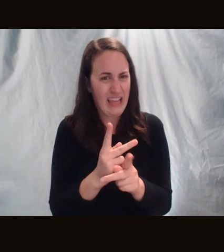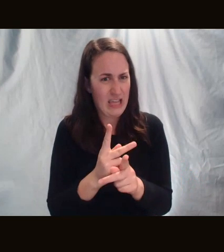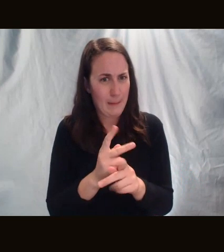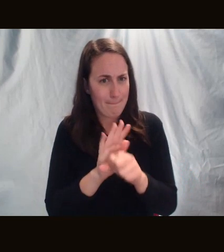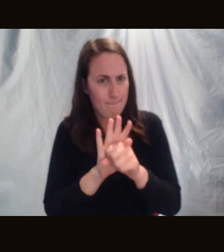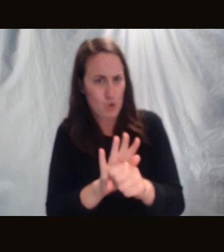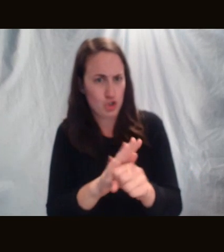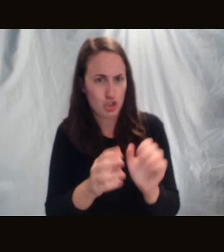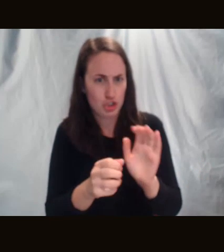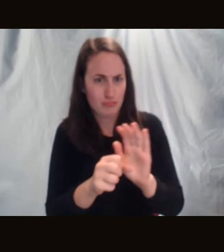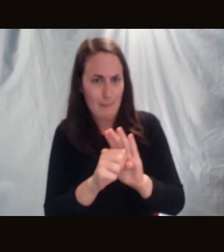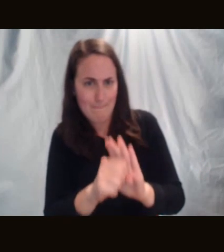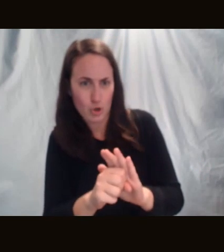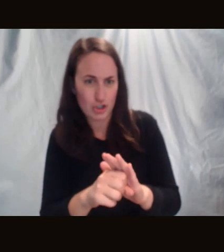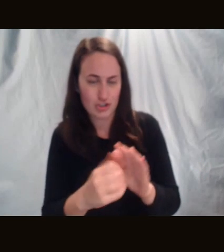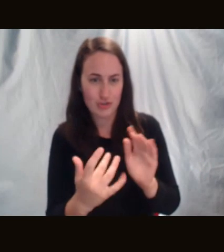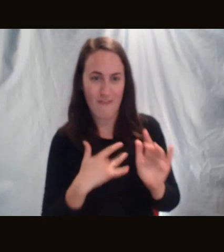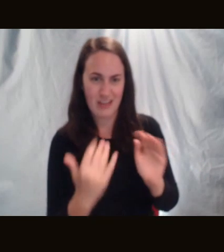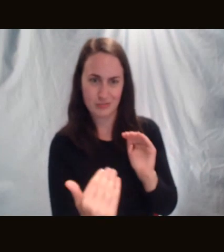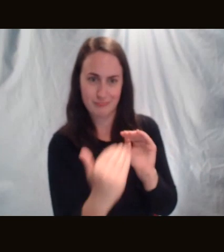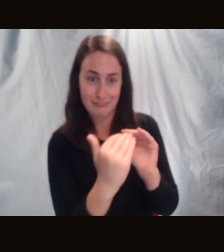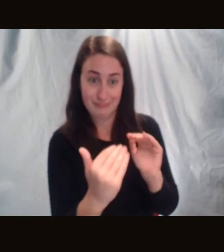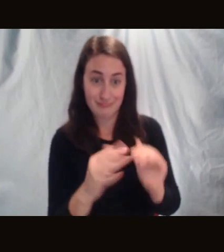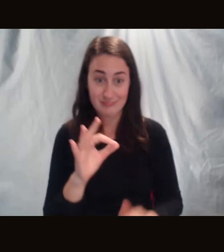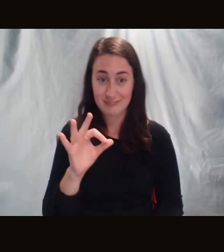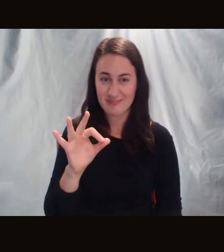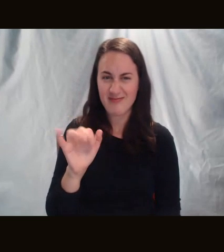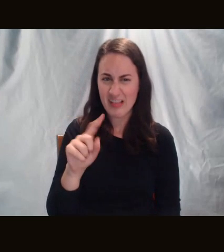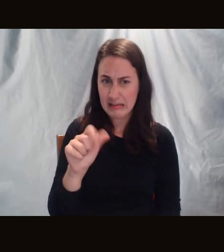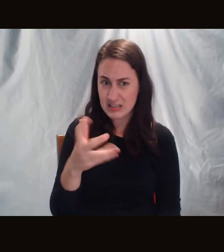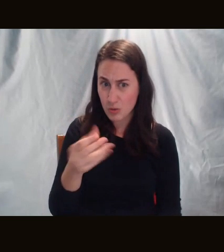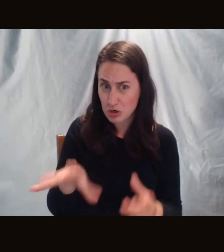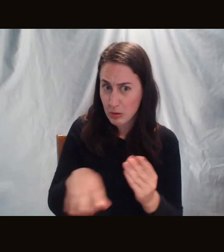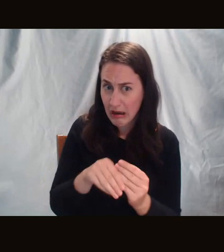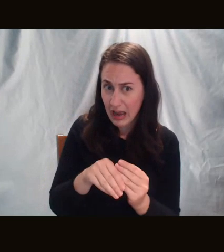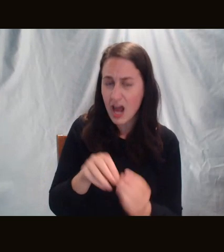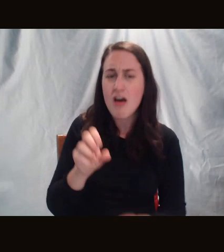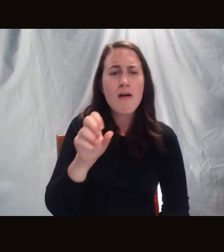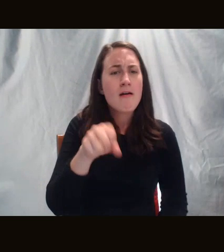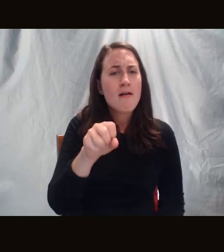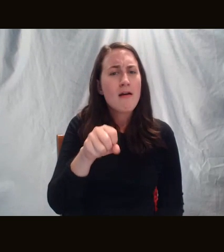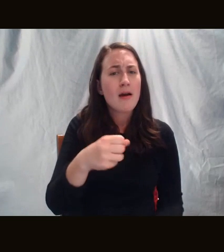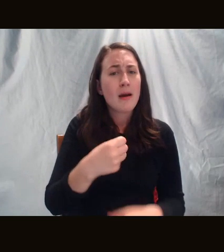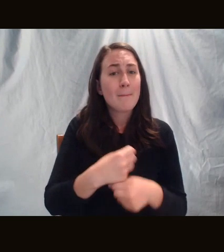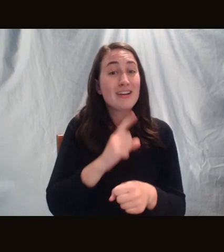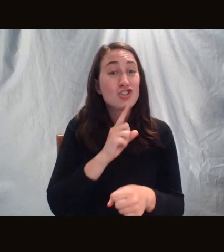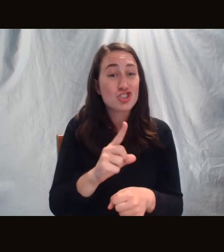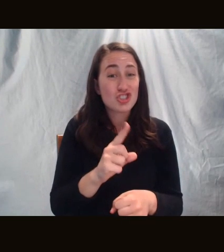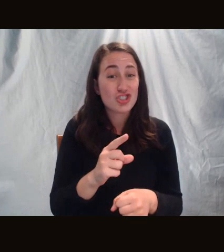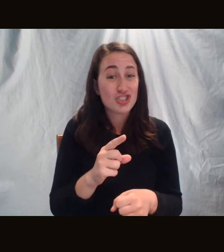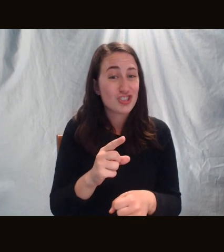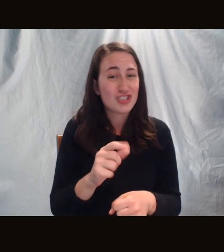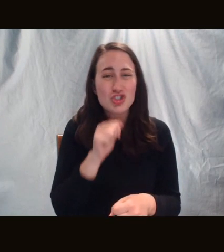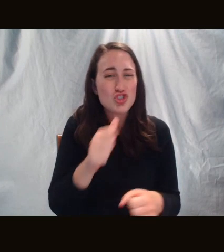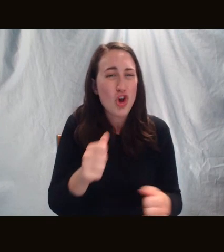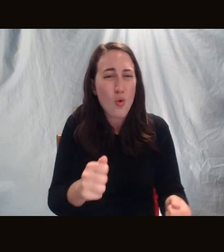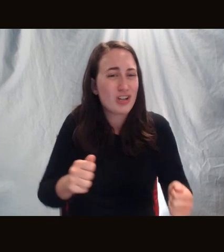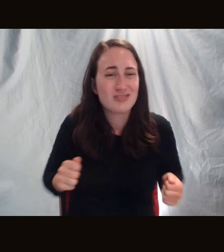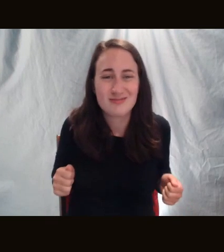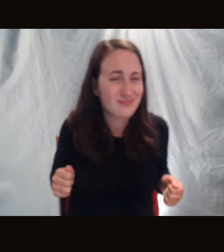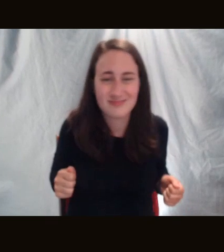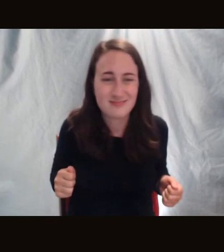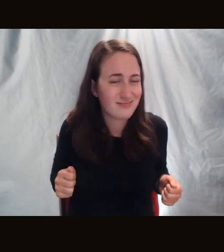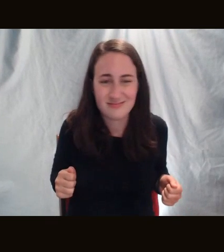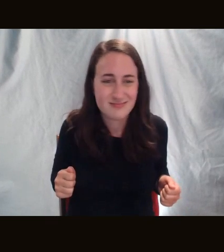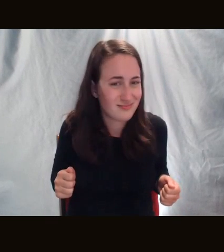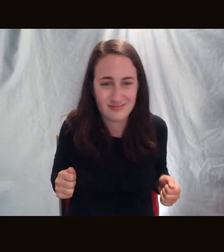one. Anything you want to add to that? You want to make sure not to allow your elbow to go past the center, your